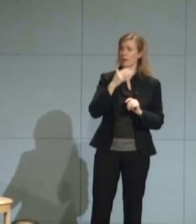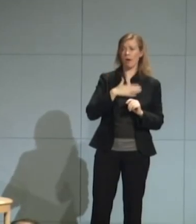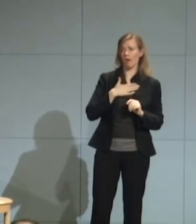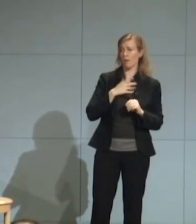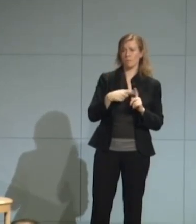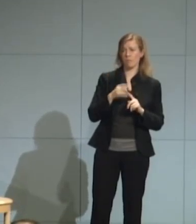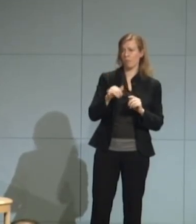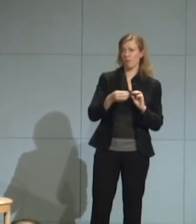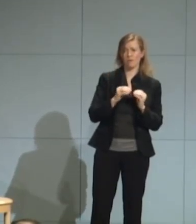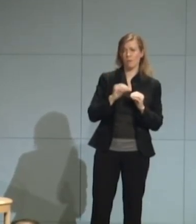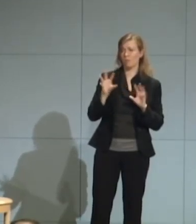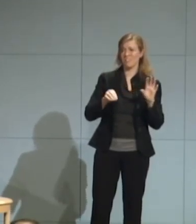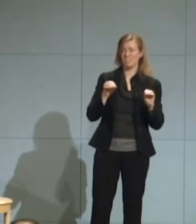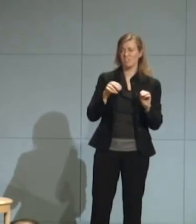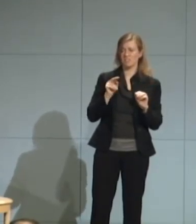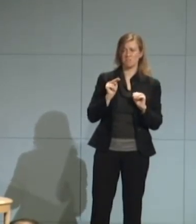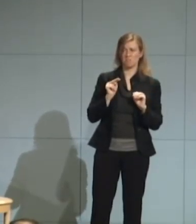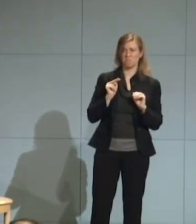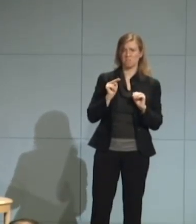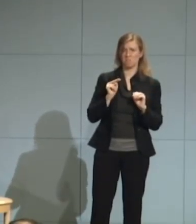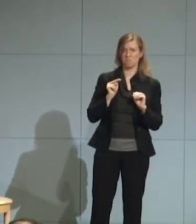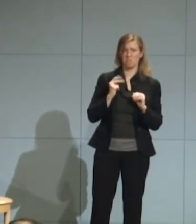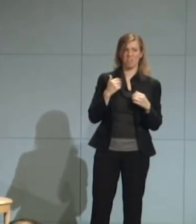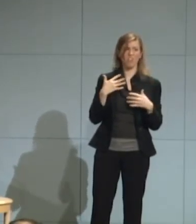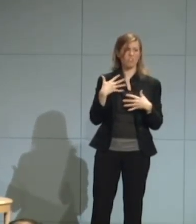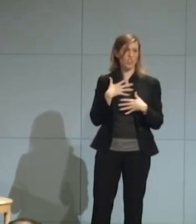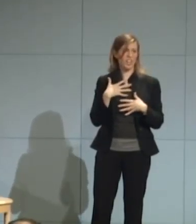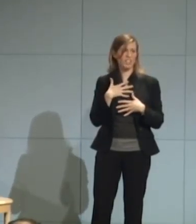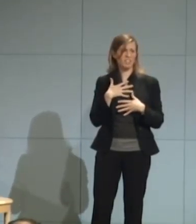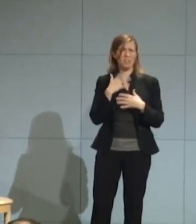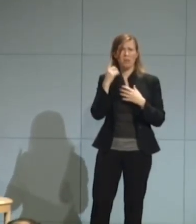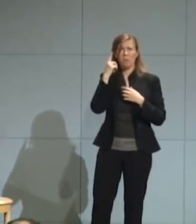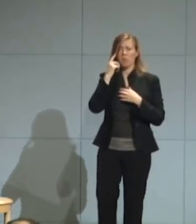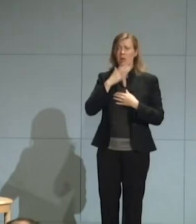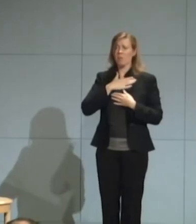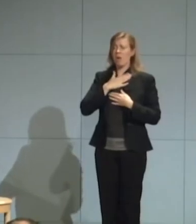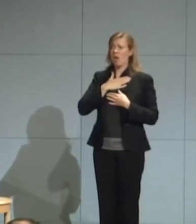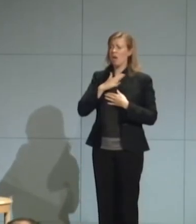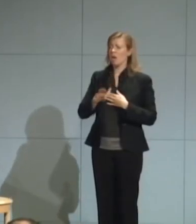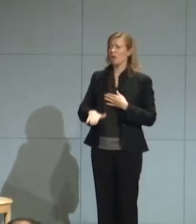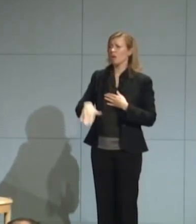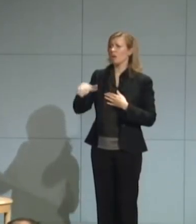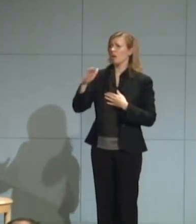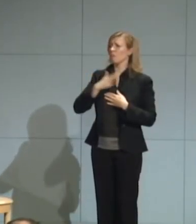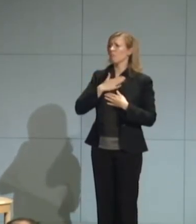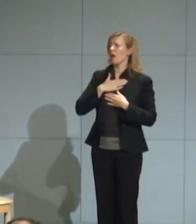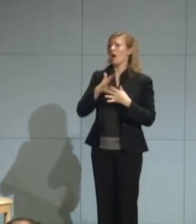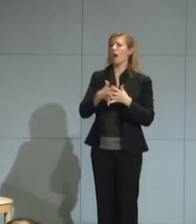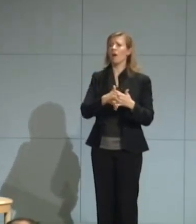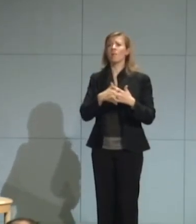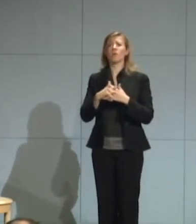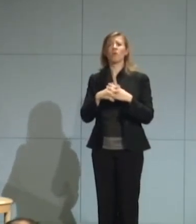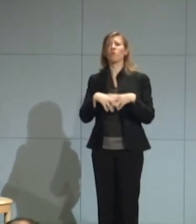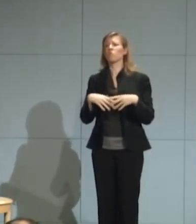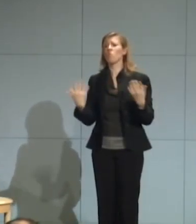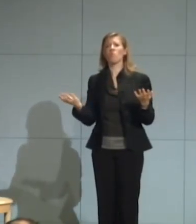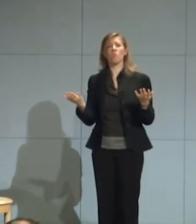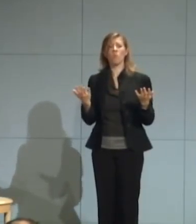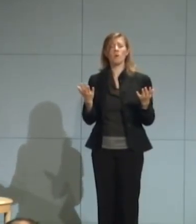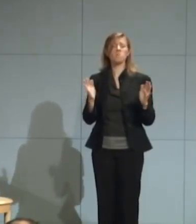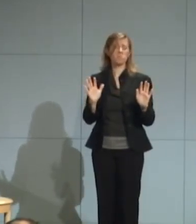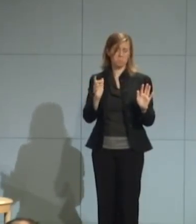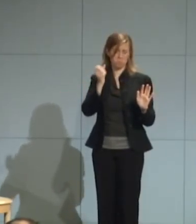become indifferent because our history has led us to believe that it's just the way things are, that's why we allow those inequalities